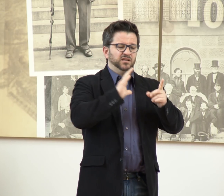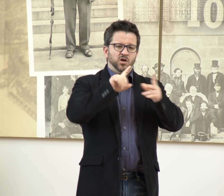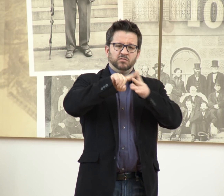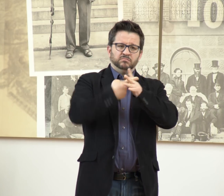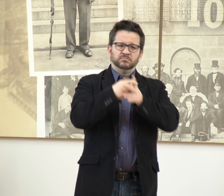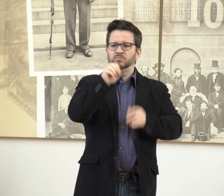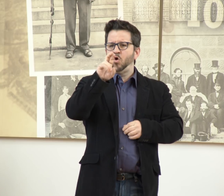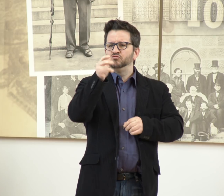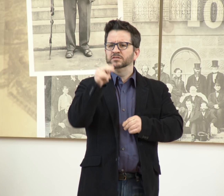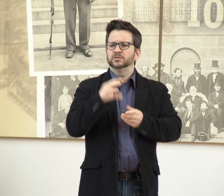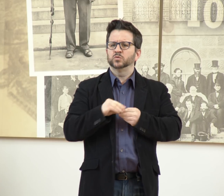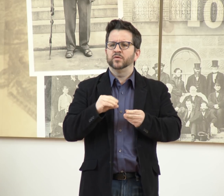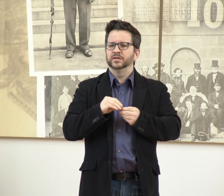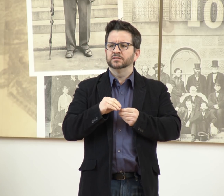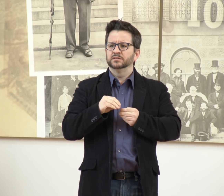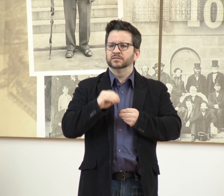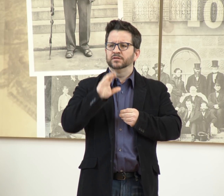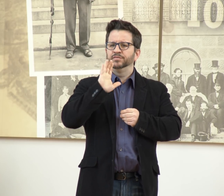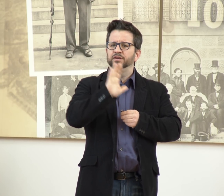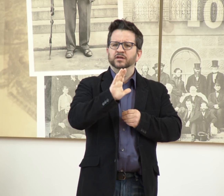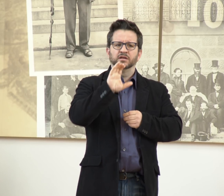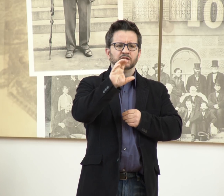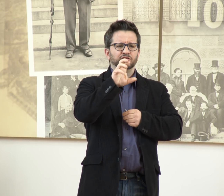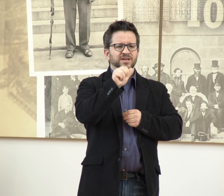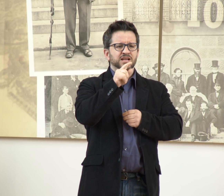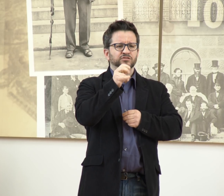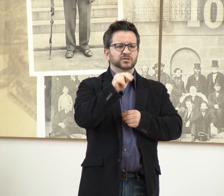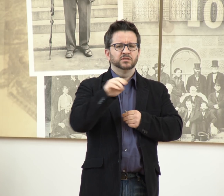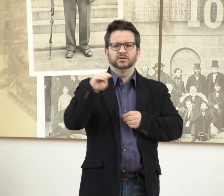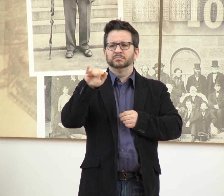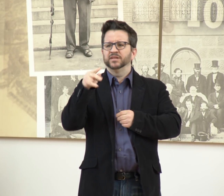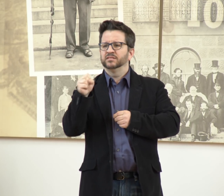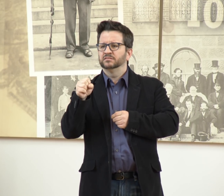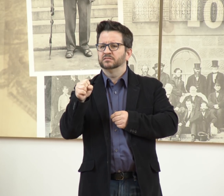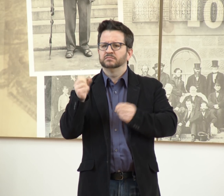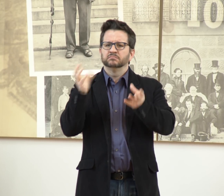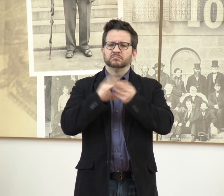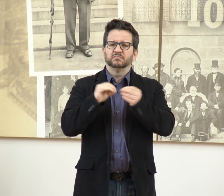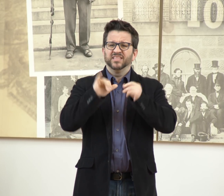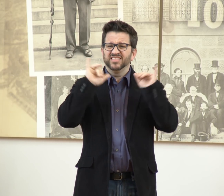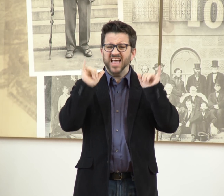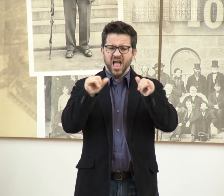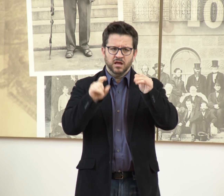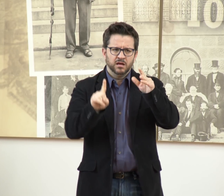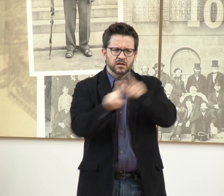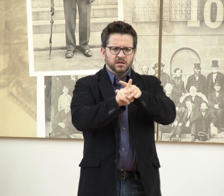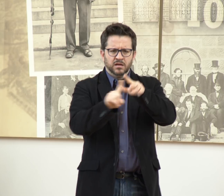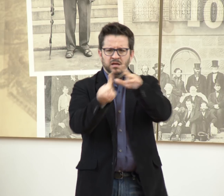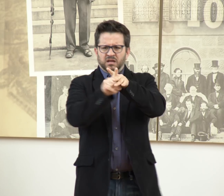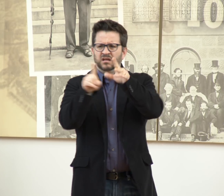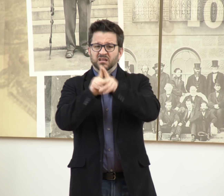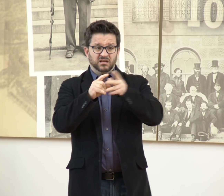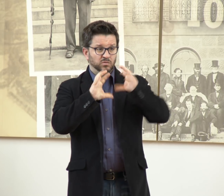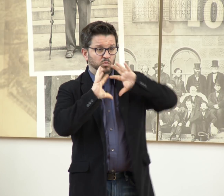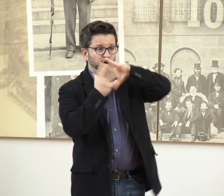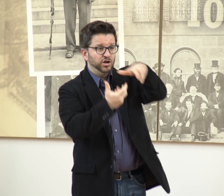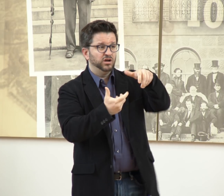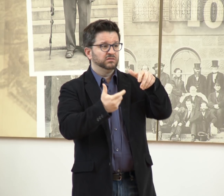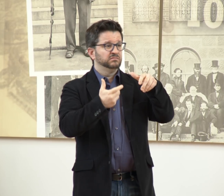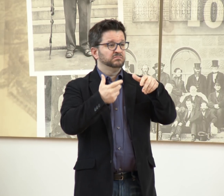the world. Many origin stories involve the creation occurring because of